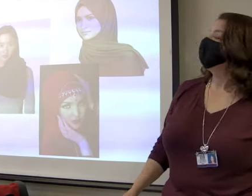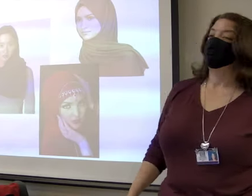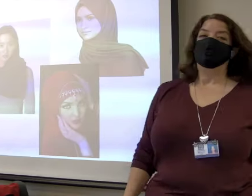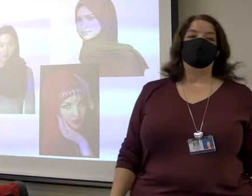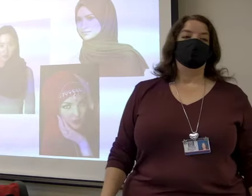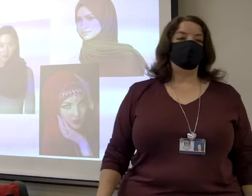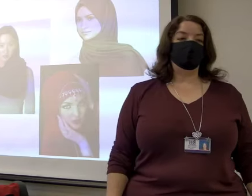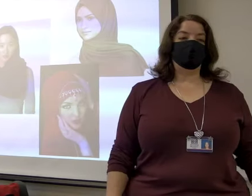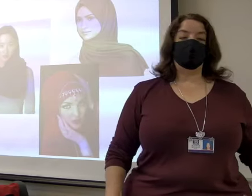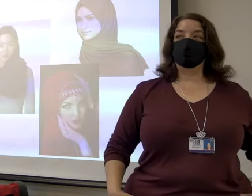What's the sign? Scarf.